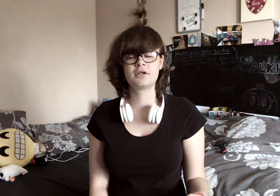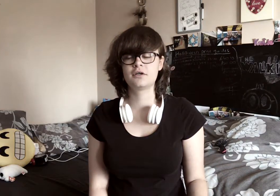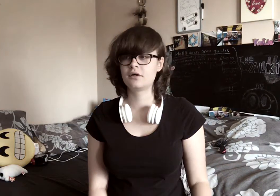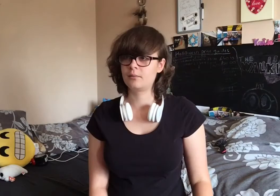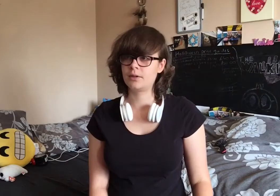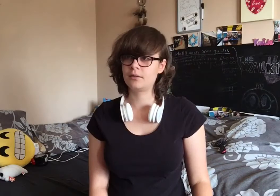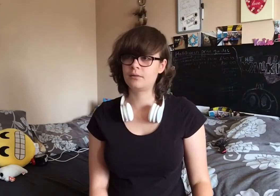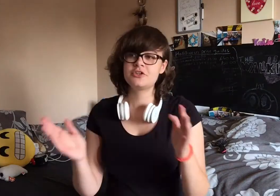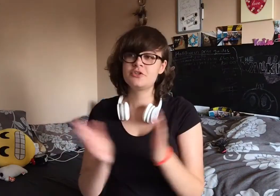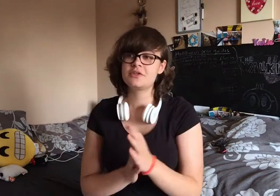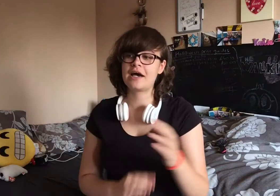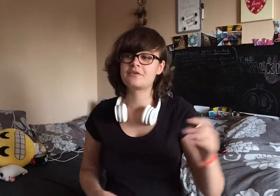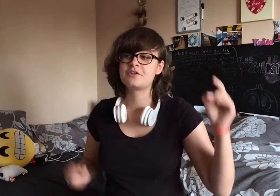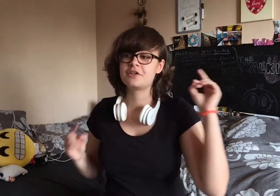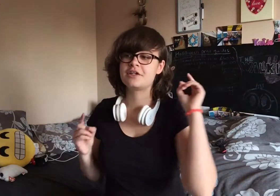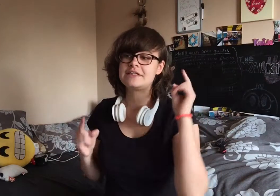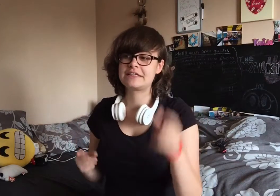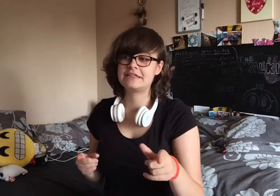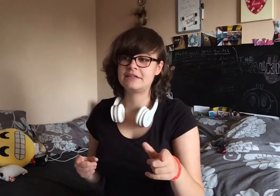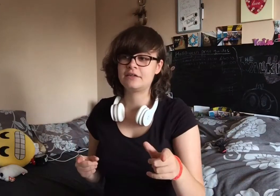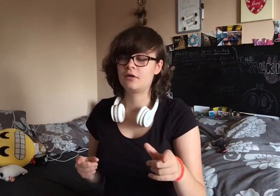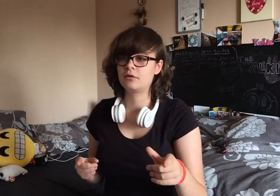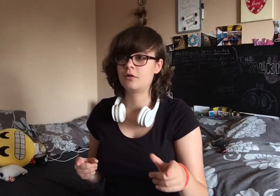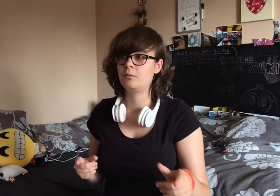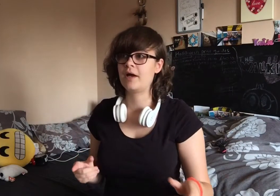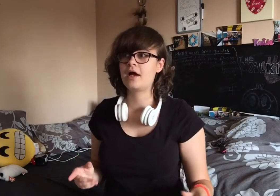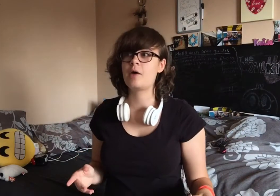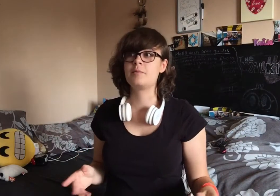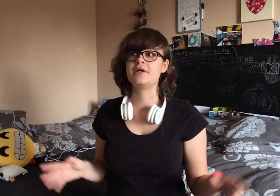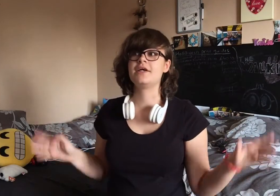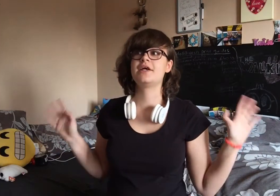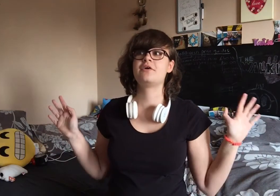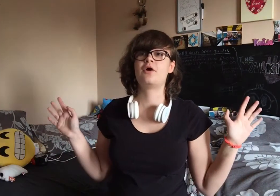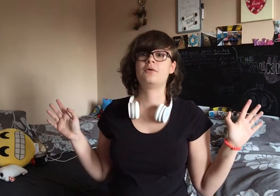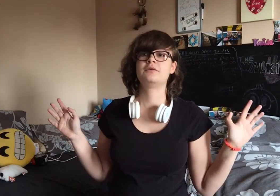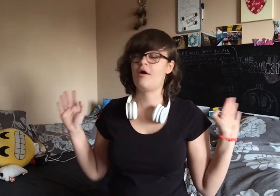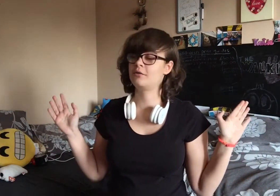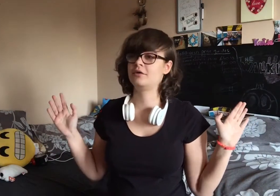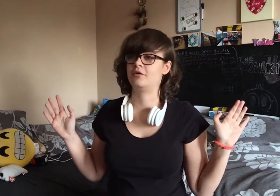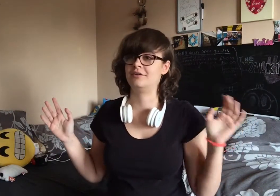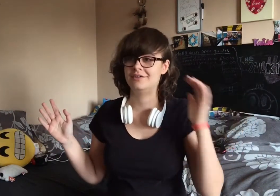wow. 2016, oh no, wait, I would be a year old. Hold on.